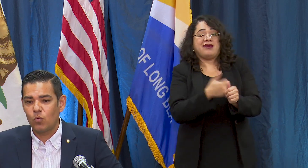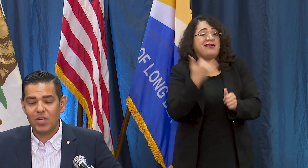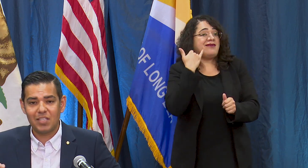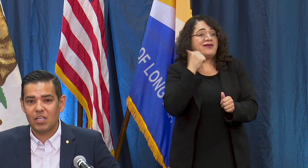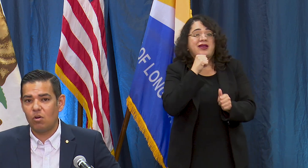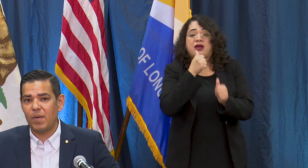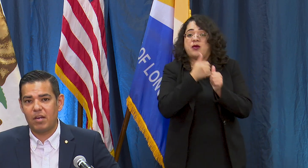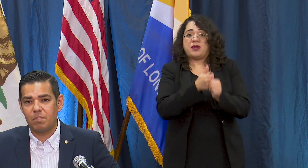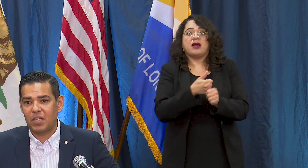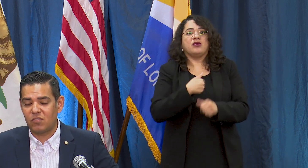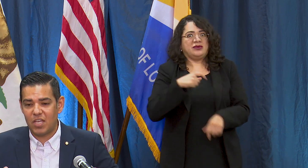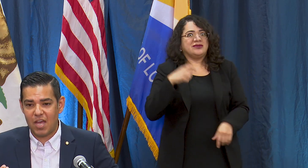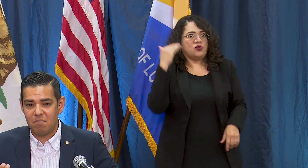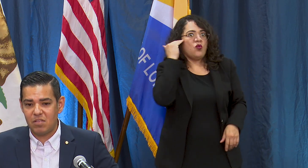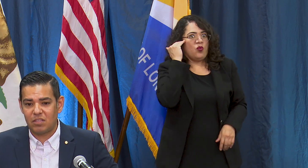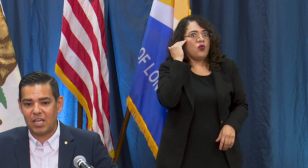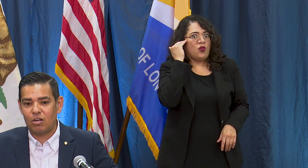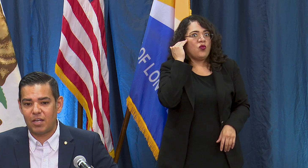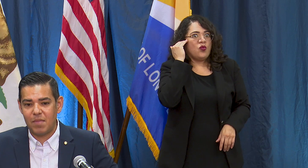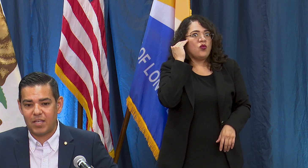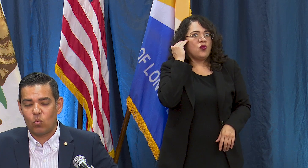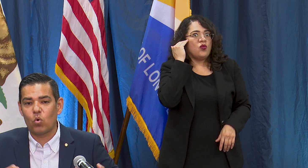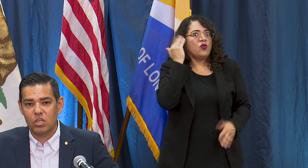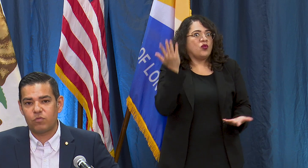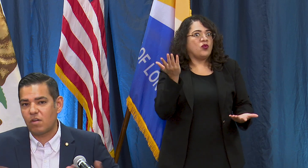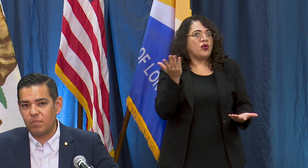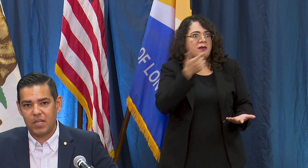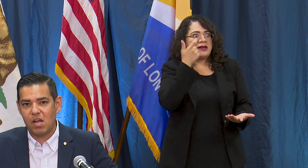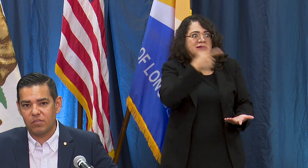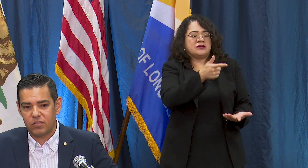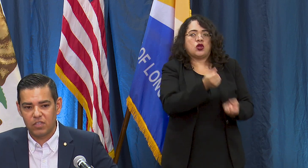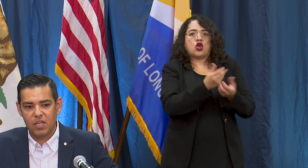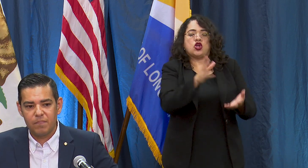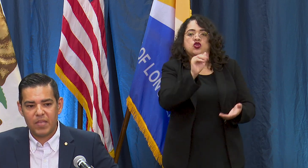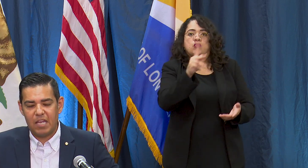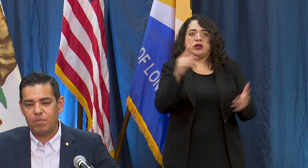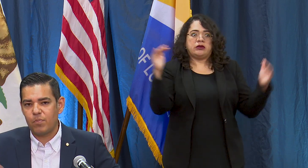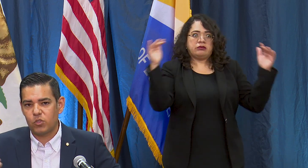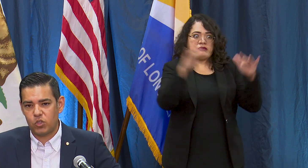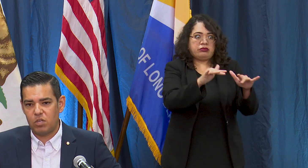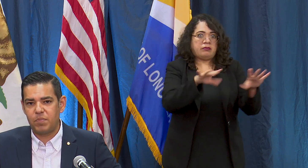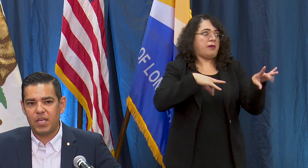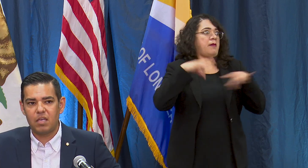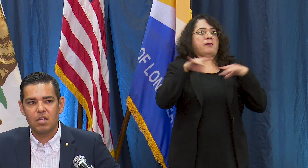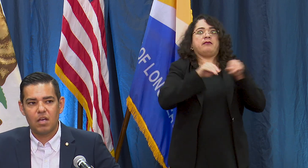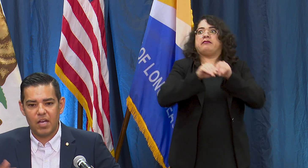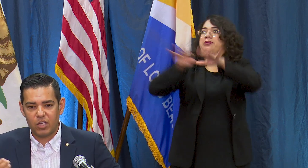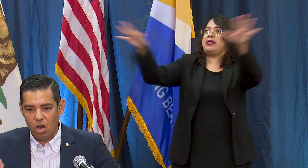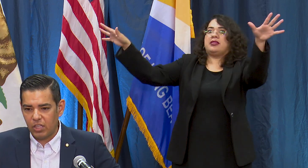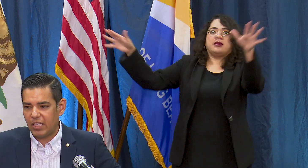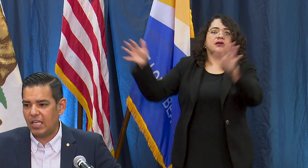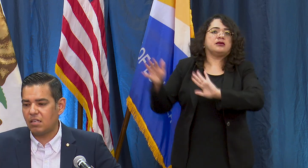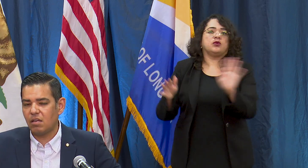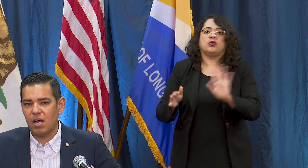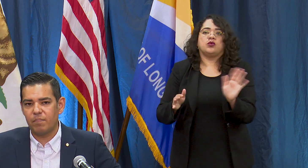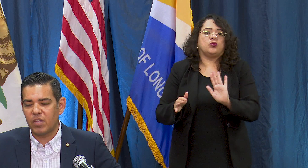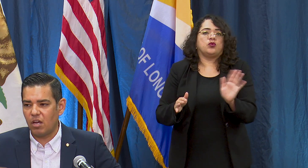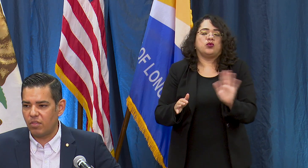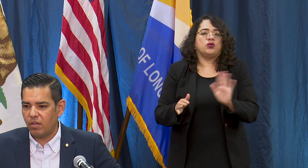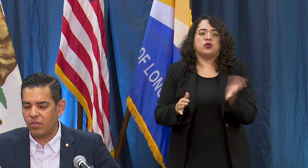complying, we need to know about it, because that means that they are going to make it worse for everybody else. And people should be calling